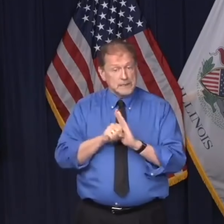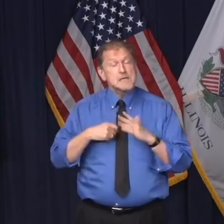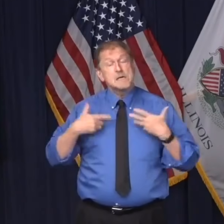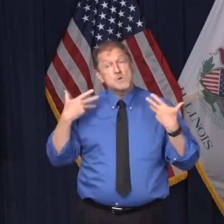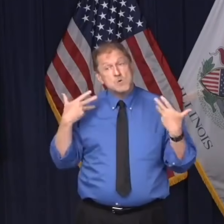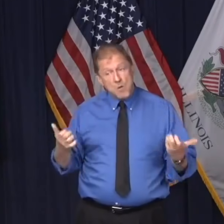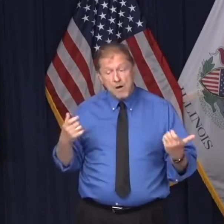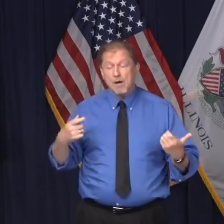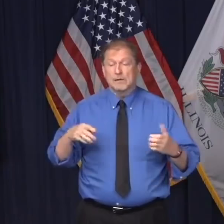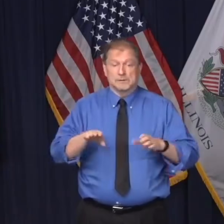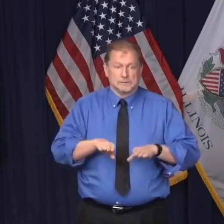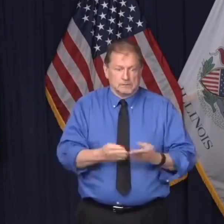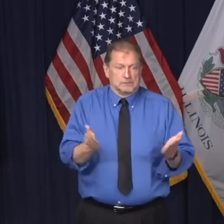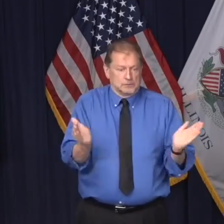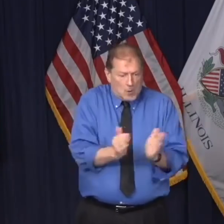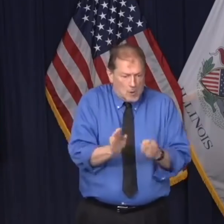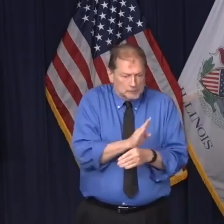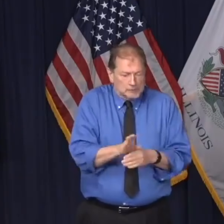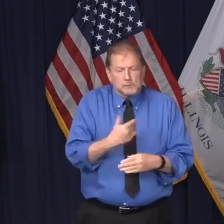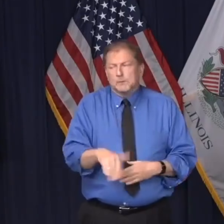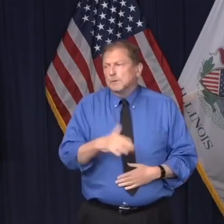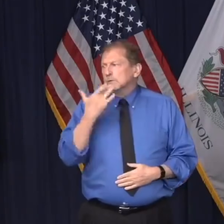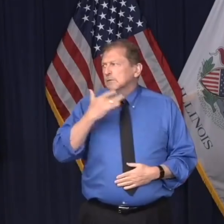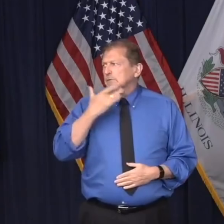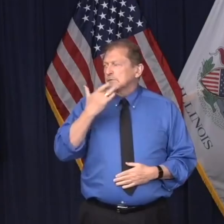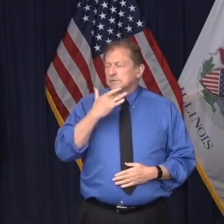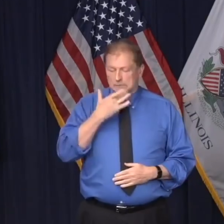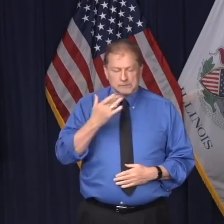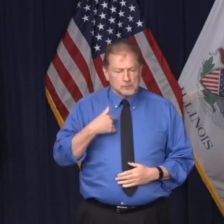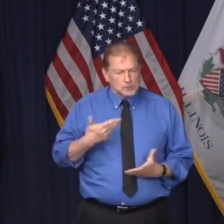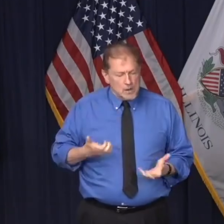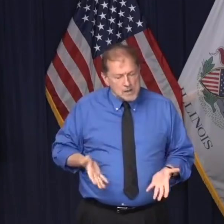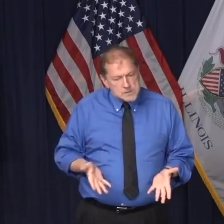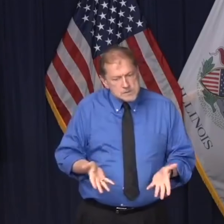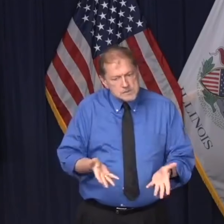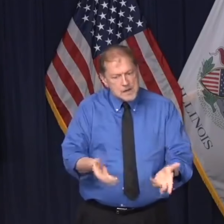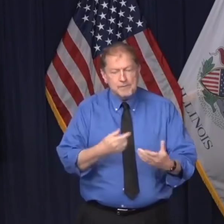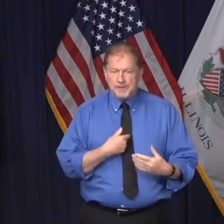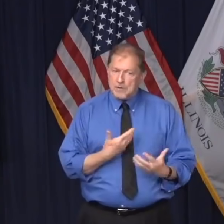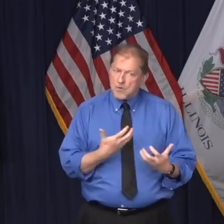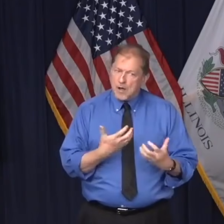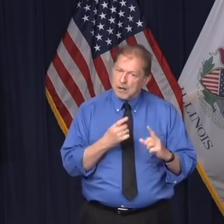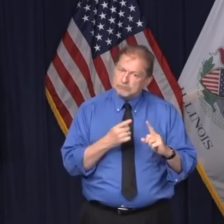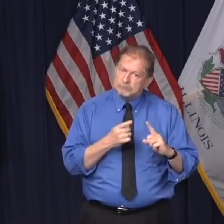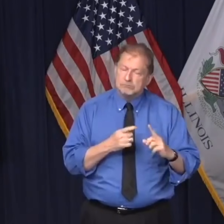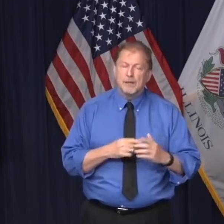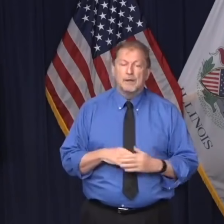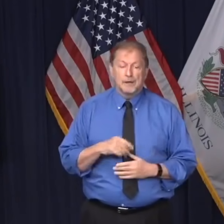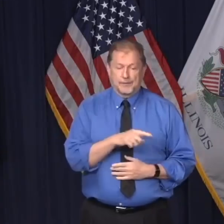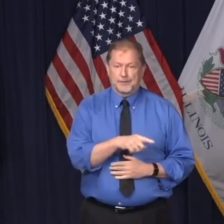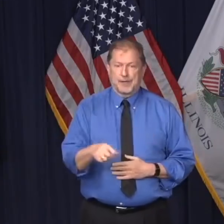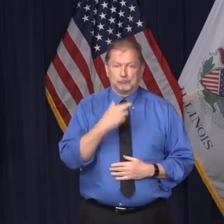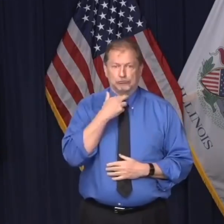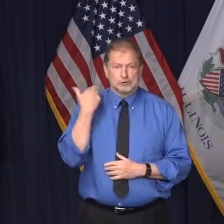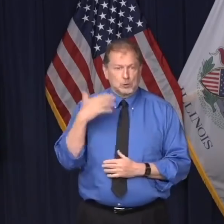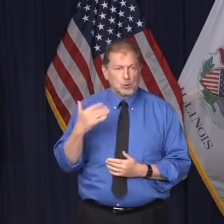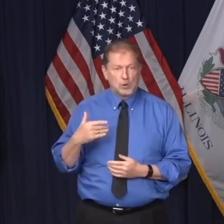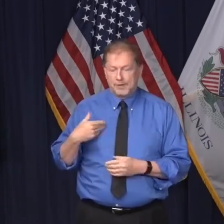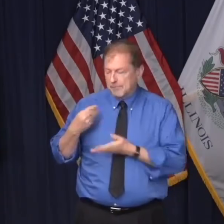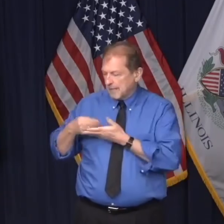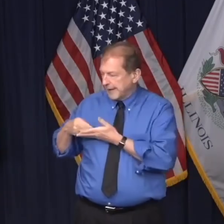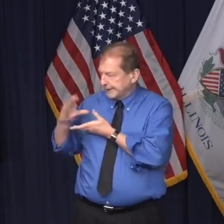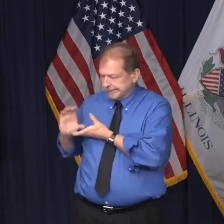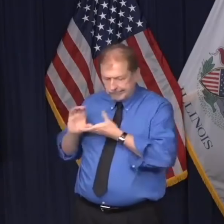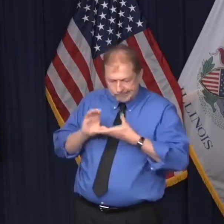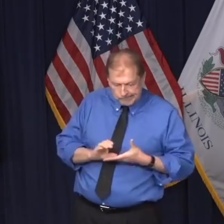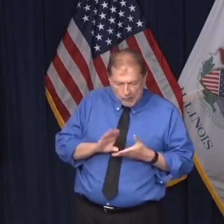up those smallest of businesses. Those folks have risked their lives, risked their livelihoods rather, all of their savings to open up a